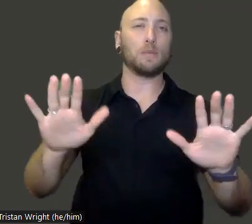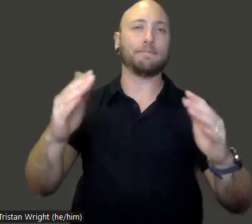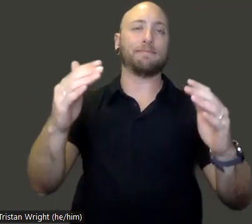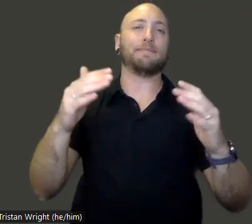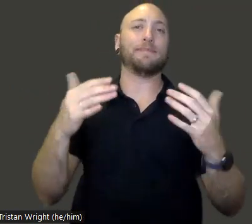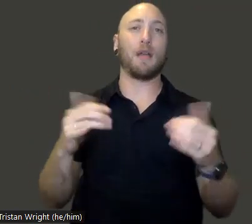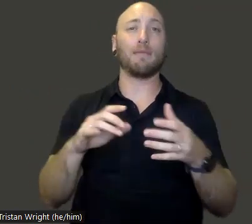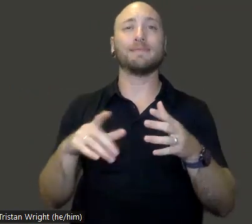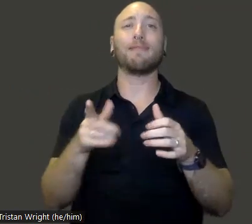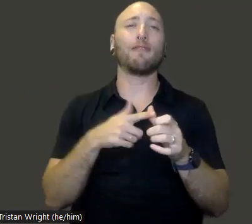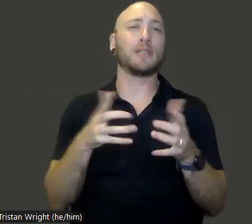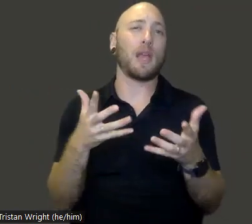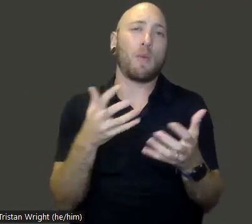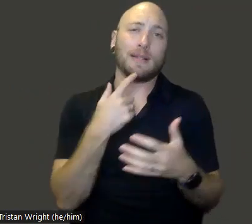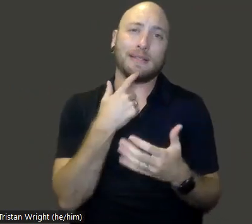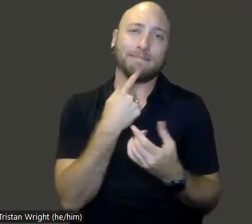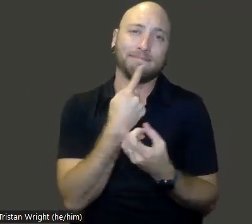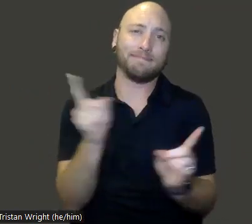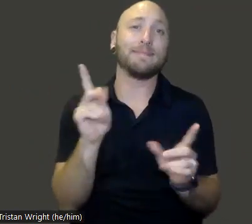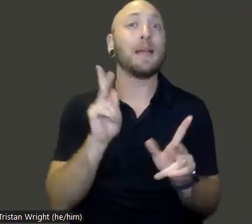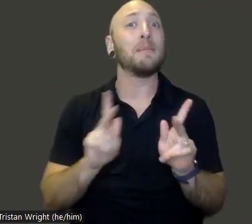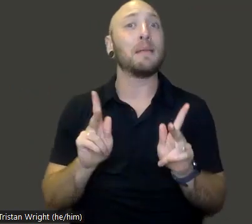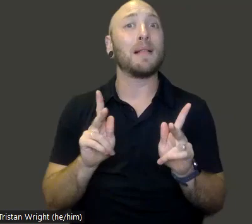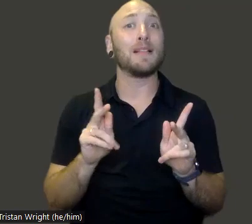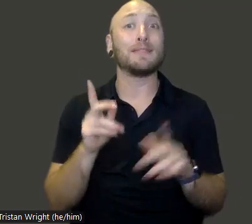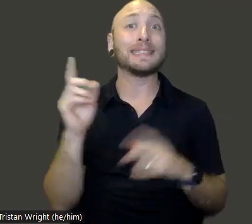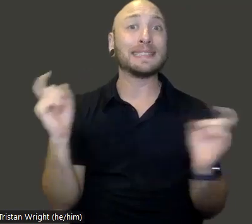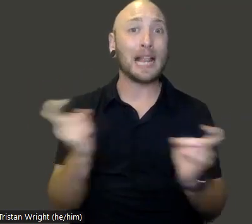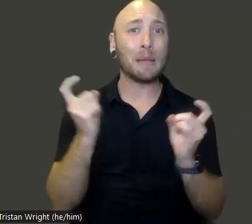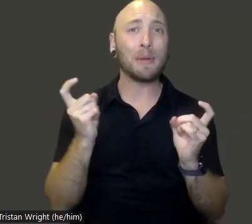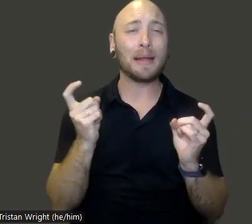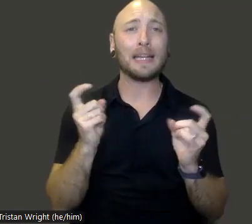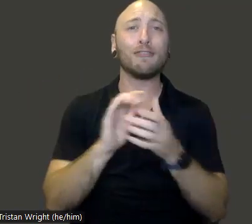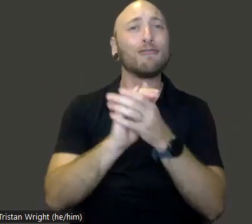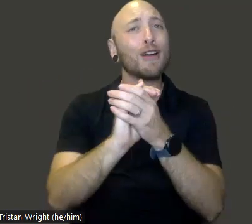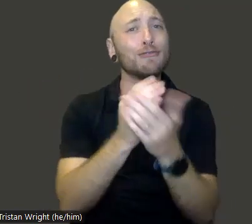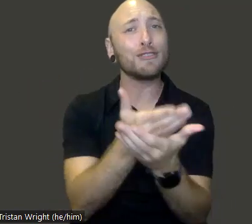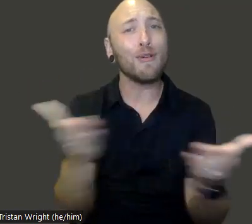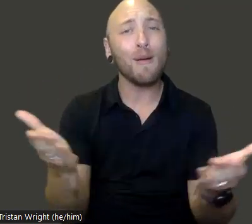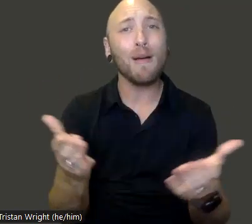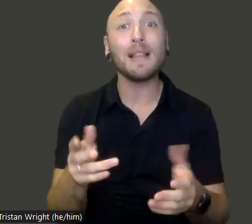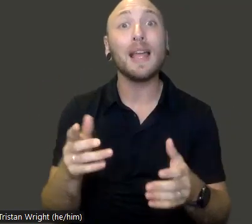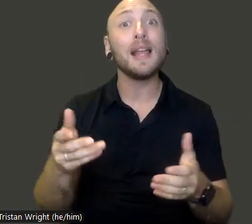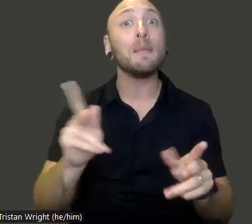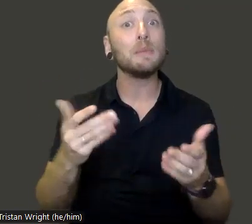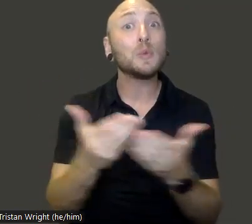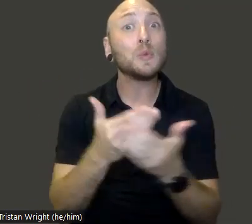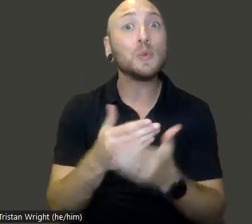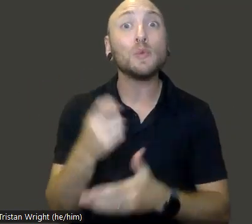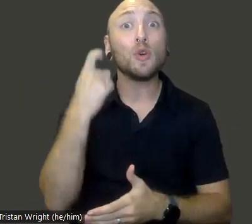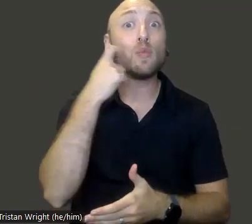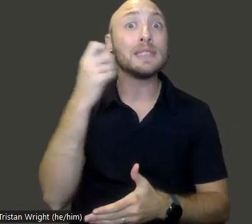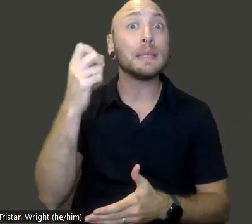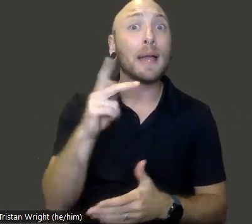saying congratulations to all the people celebrating milestones, and welcome to anyone who's new or coming back to Alcoholics